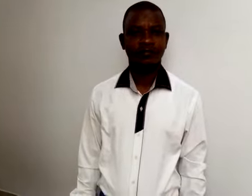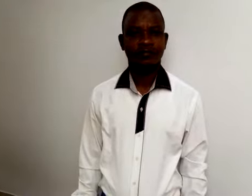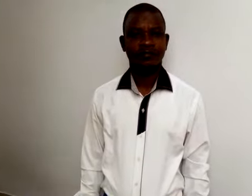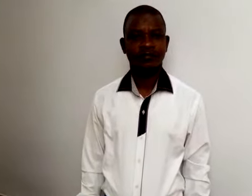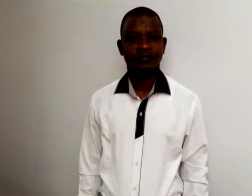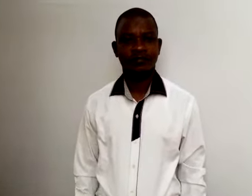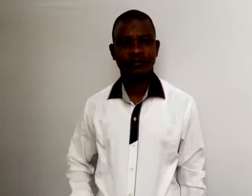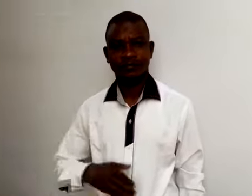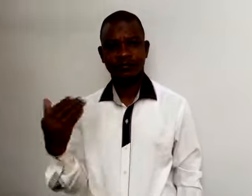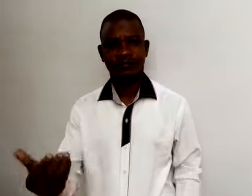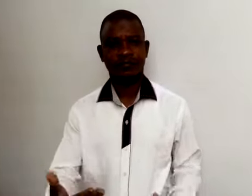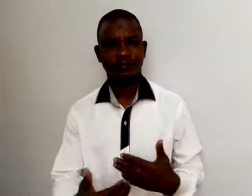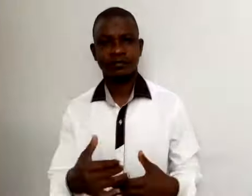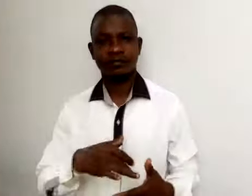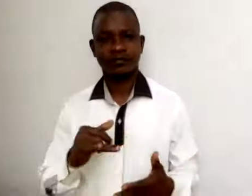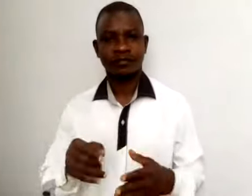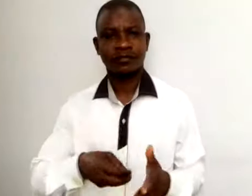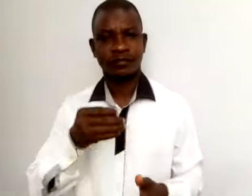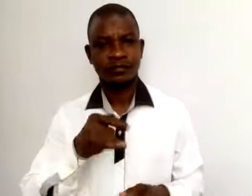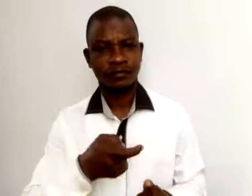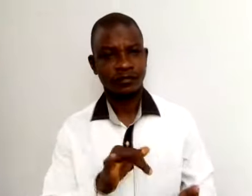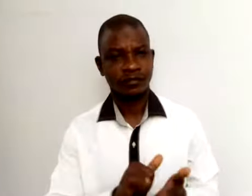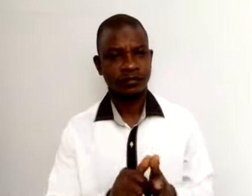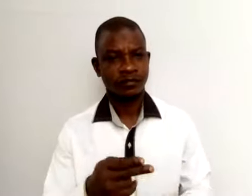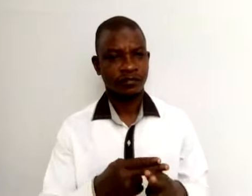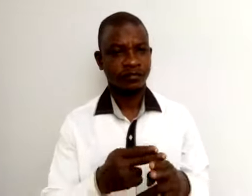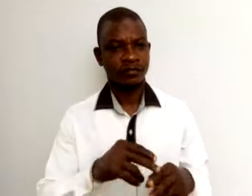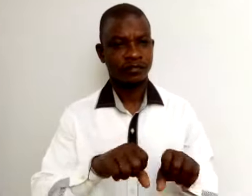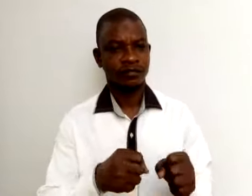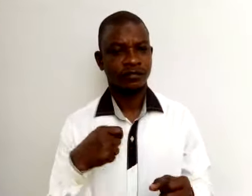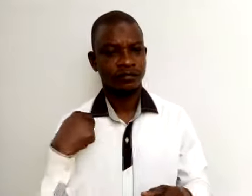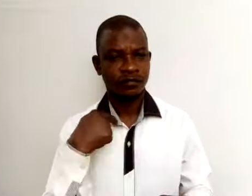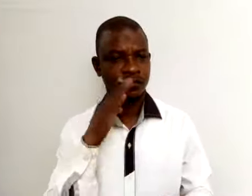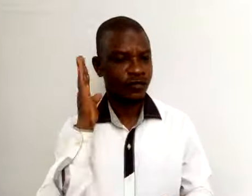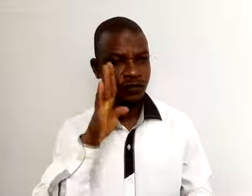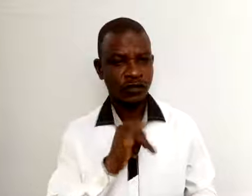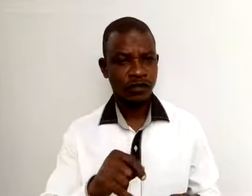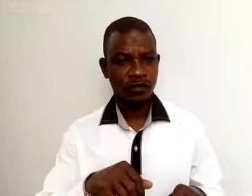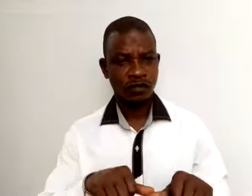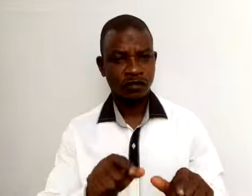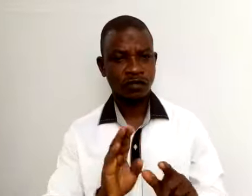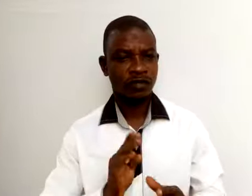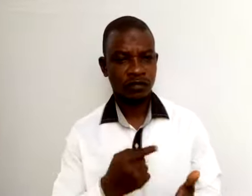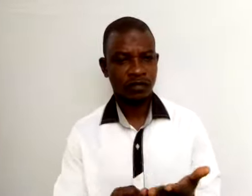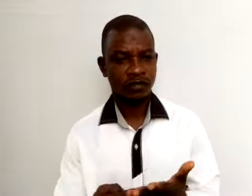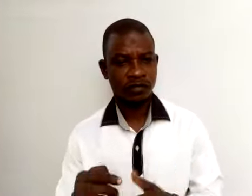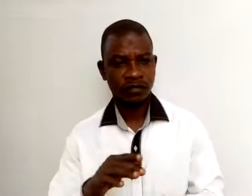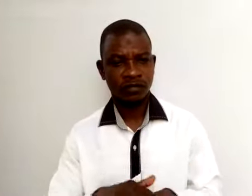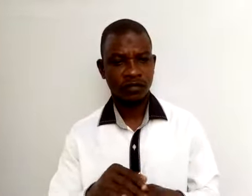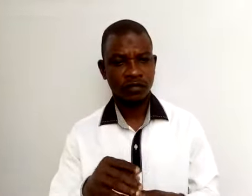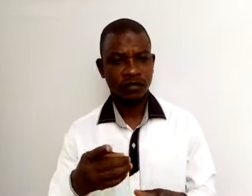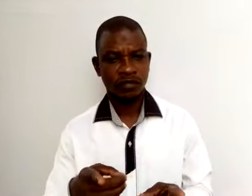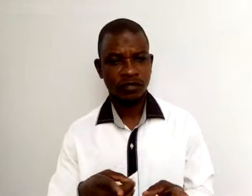Welcome back, students. From that short break, we shall continue our discussion on determinants